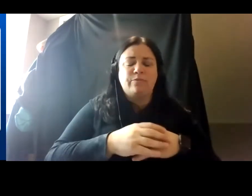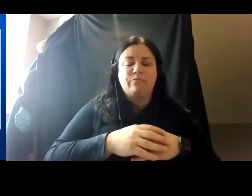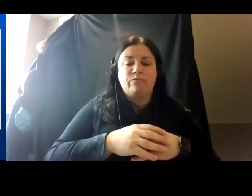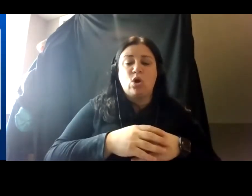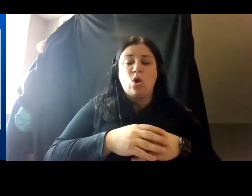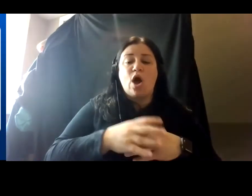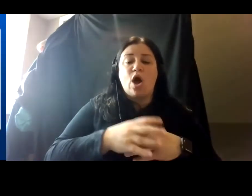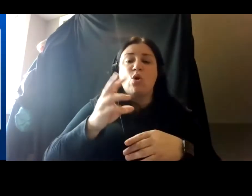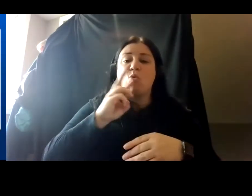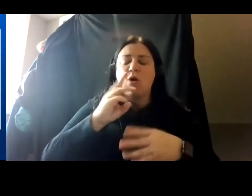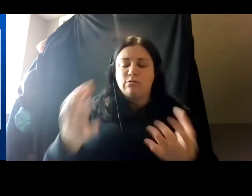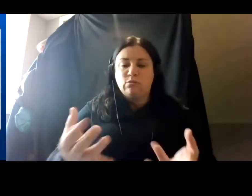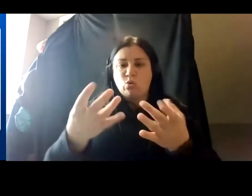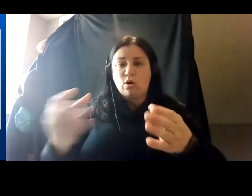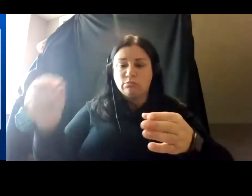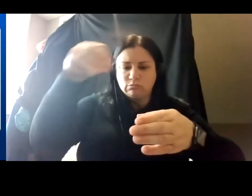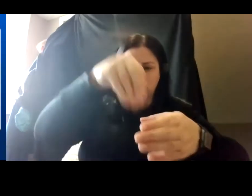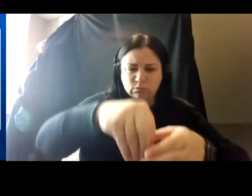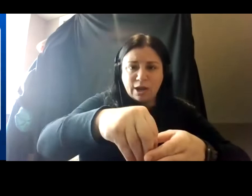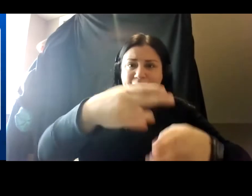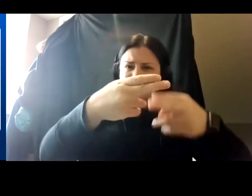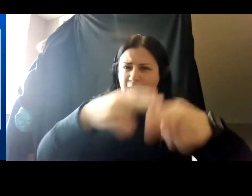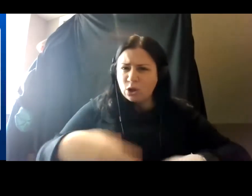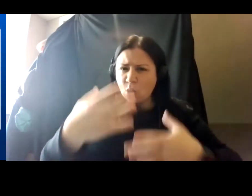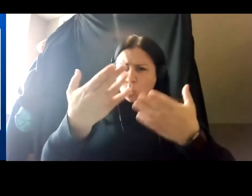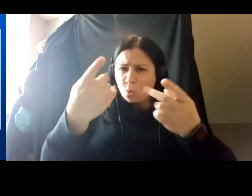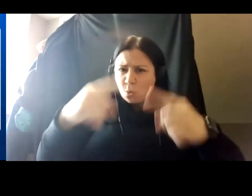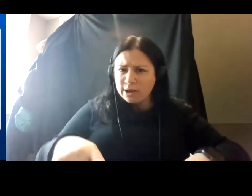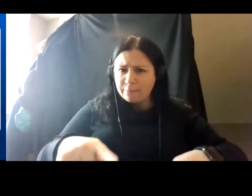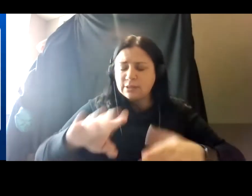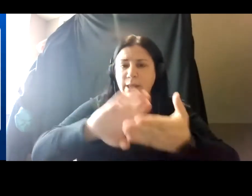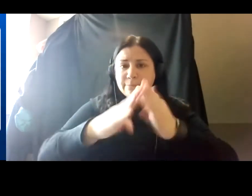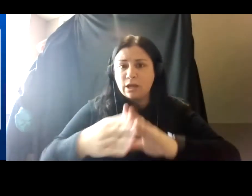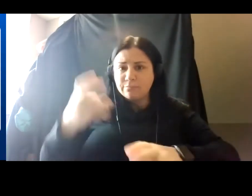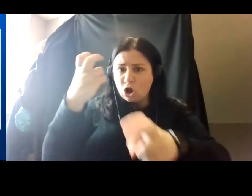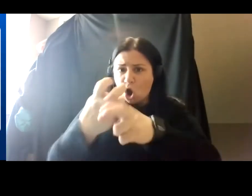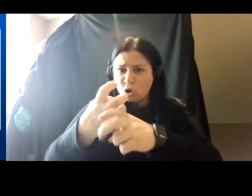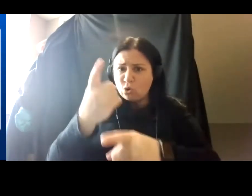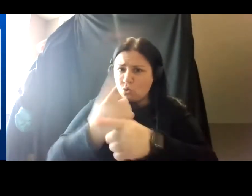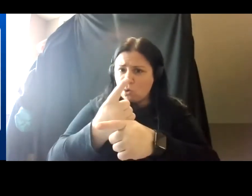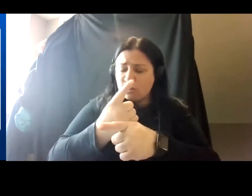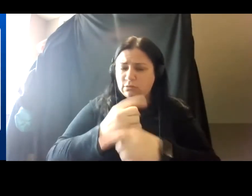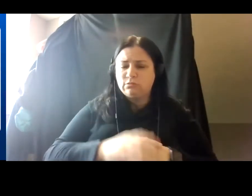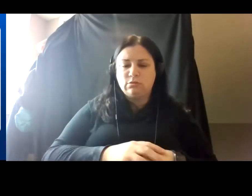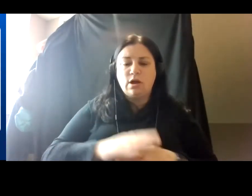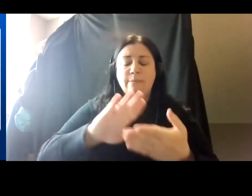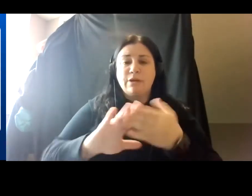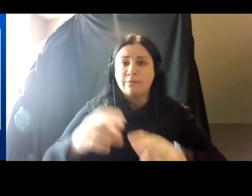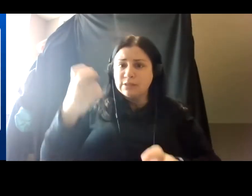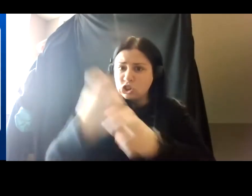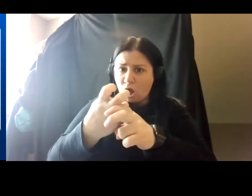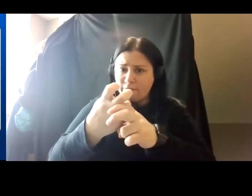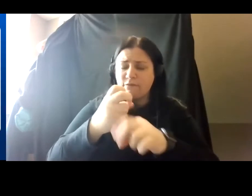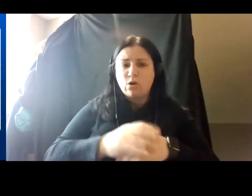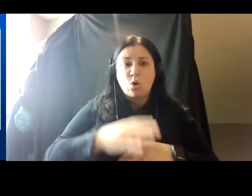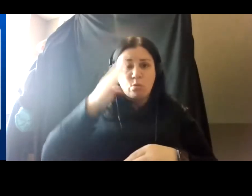water, what happens to that egg? It becomes hard, right? It hardens up, it toughens up. And we all know